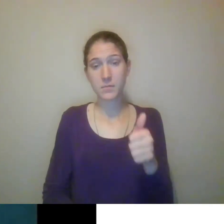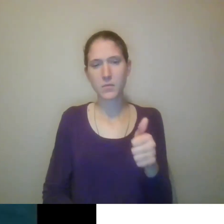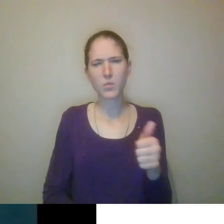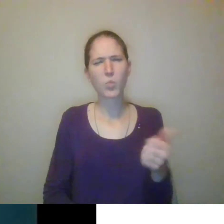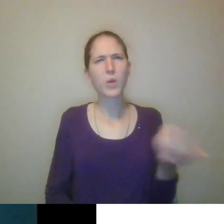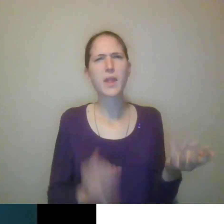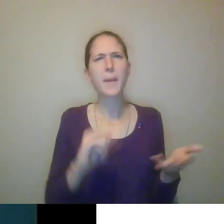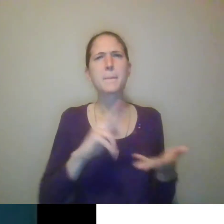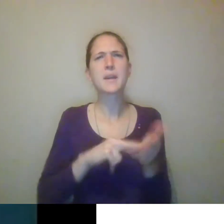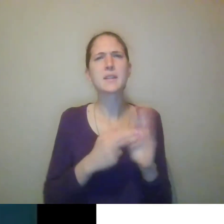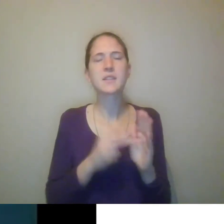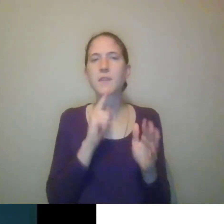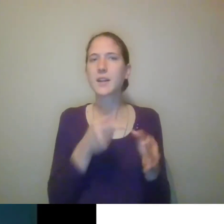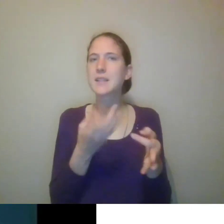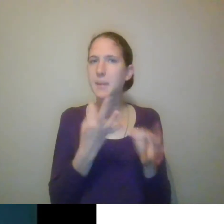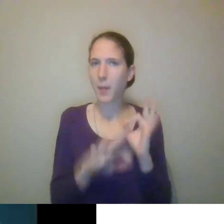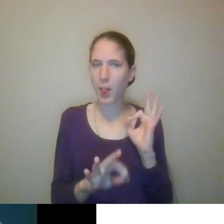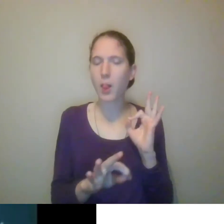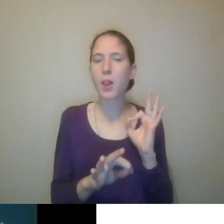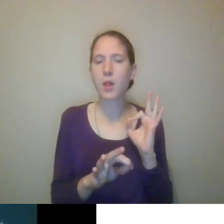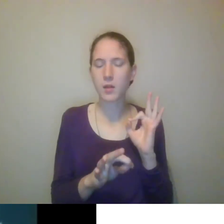Right? And what that means is very simple.